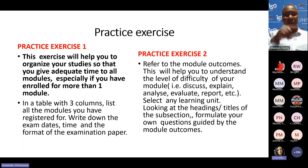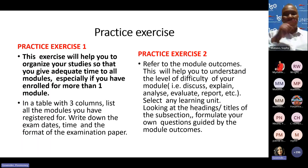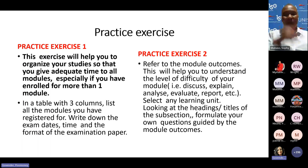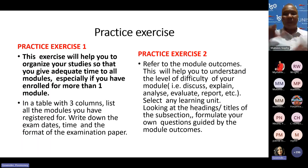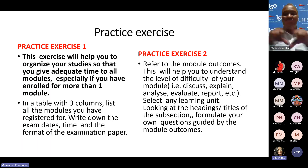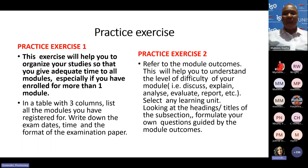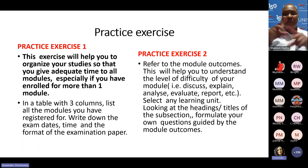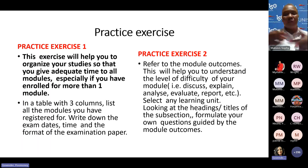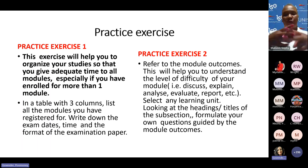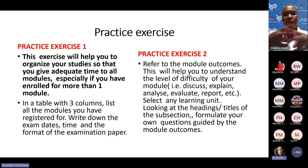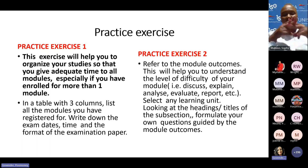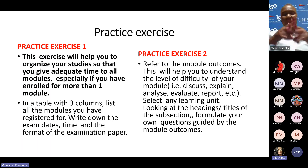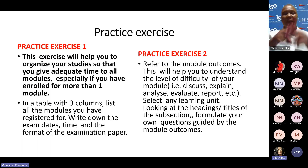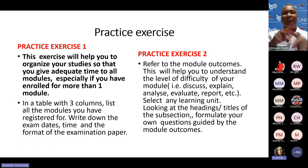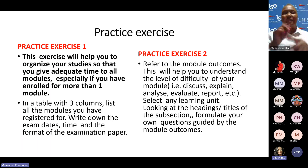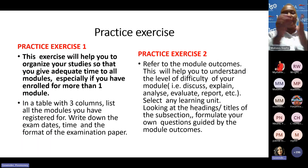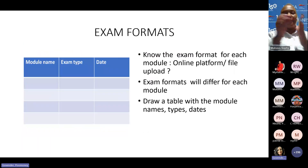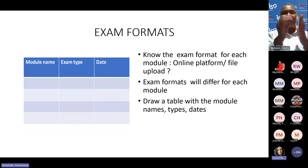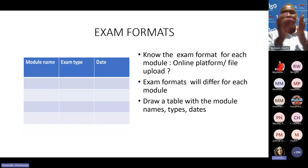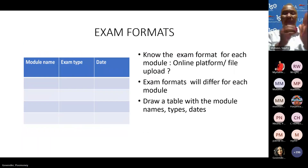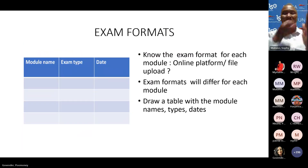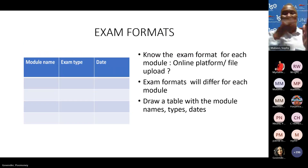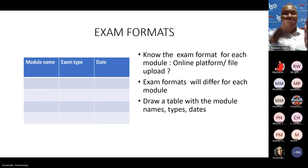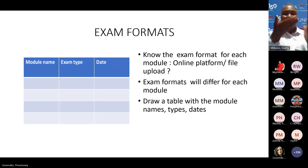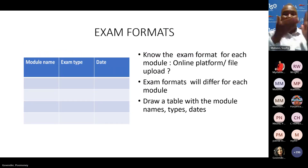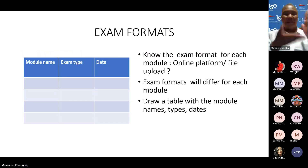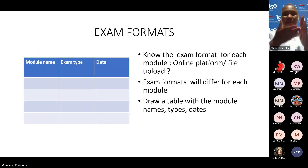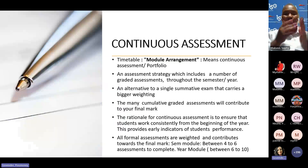of difficulty as stated in your outcomes.